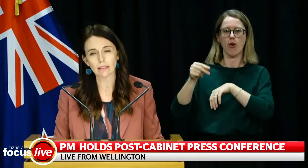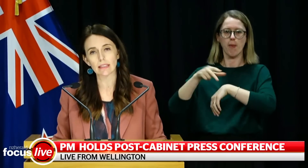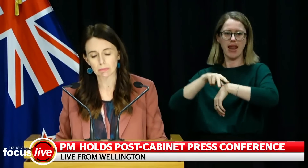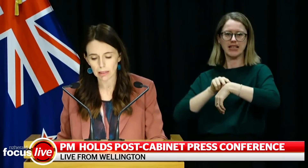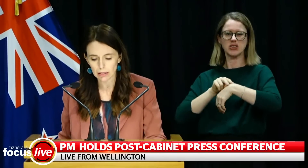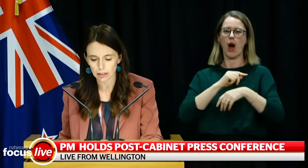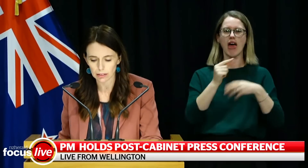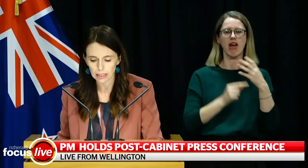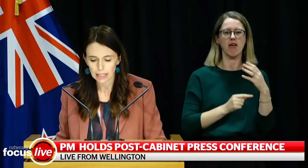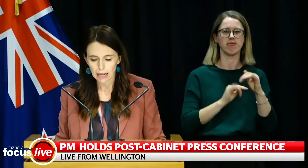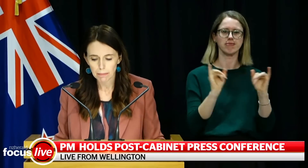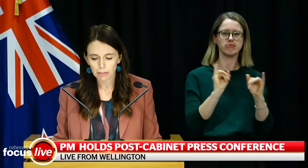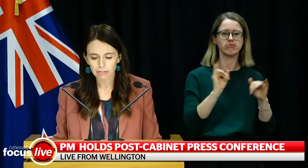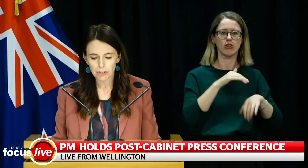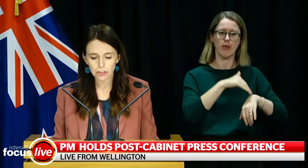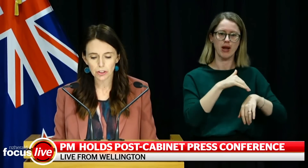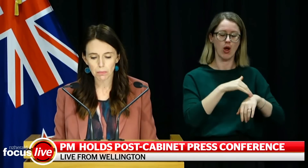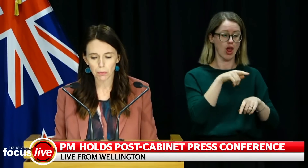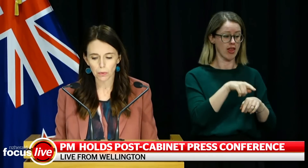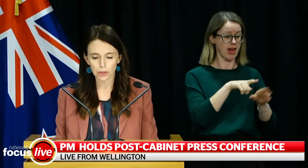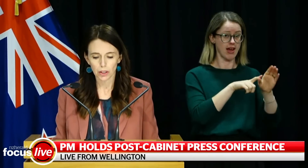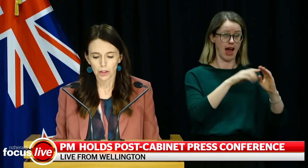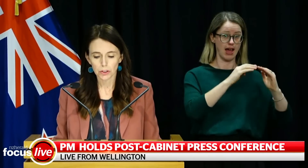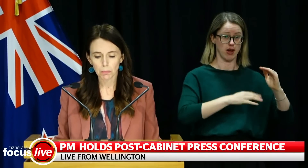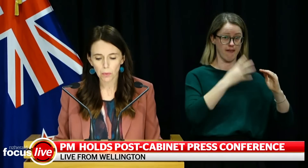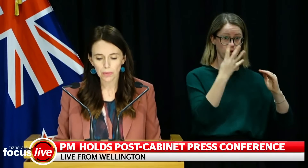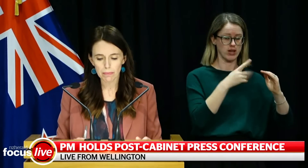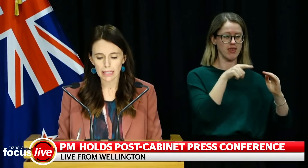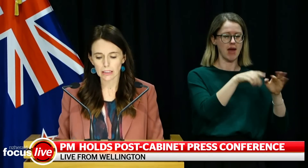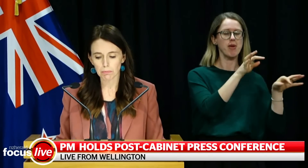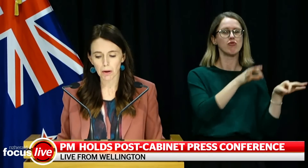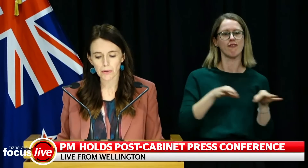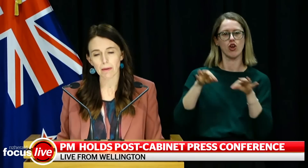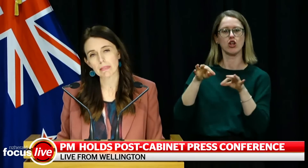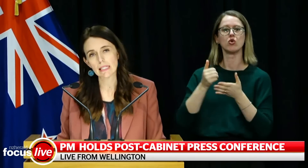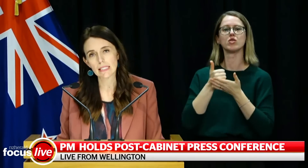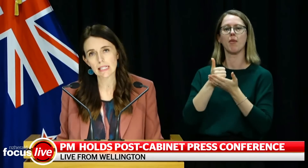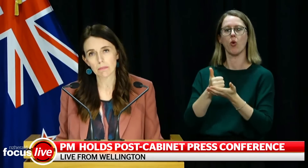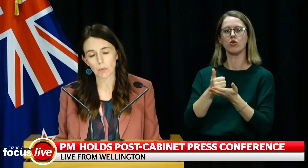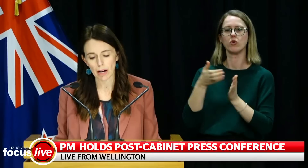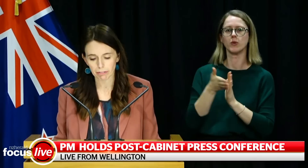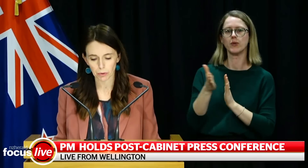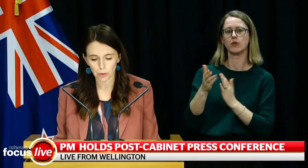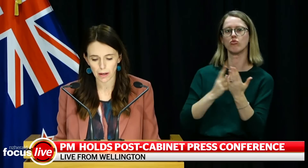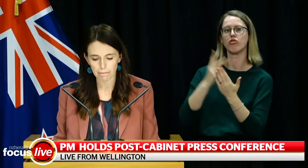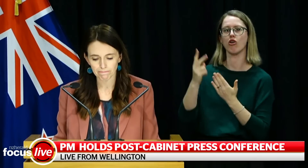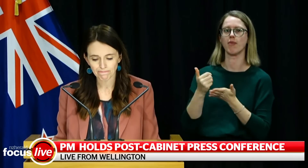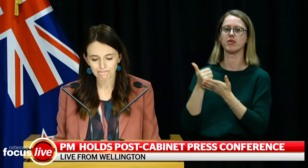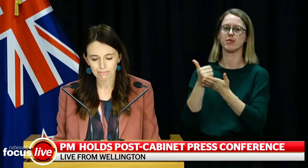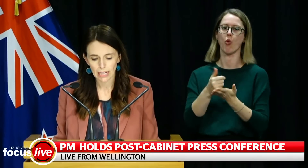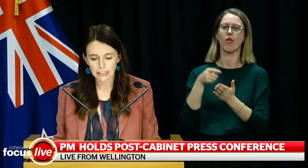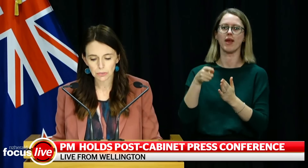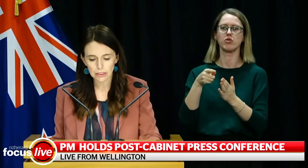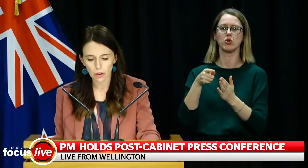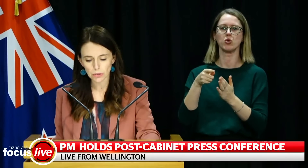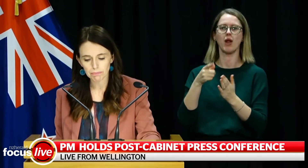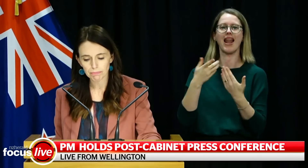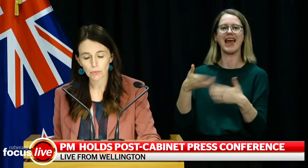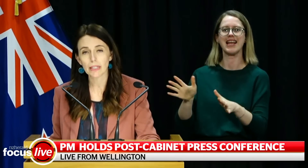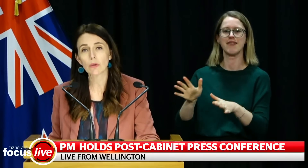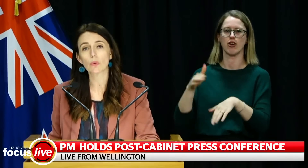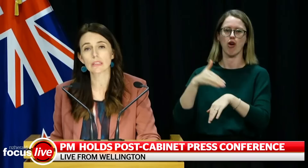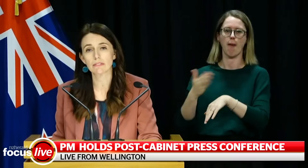in counties Manukau have been referred to the board, who support them then into programs that steer them away from crime. As a